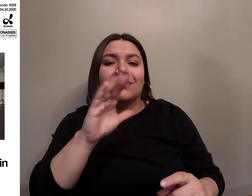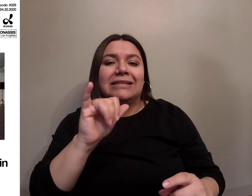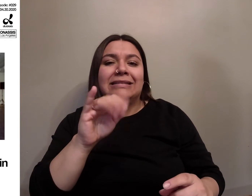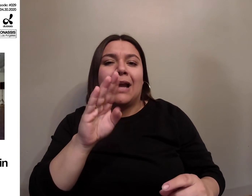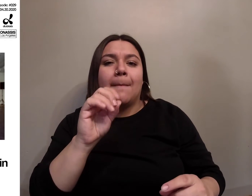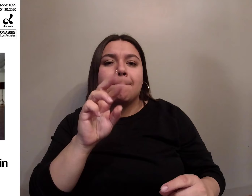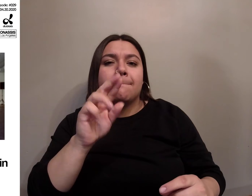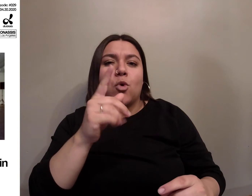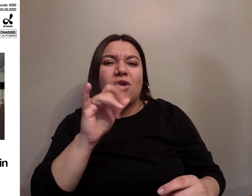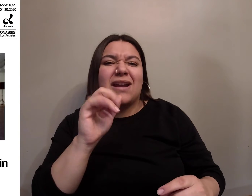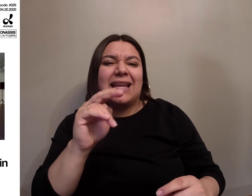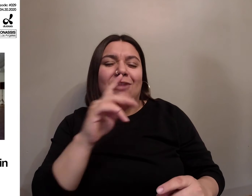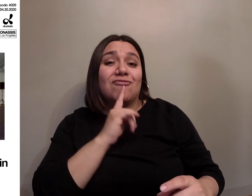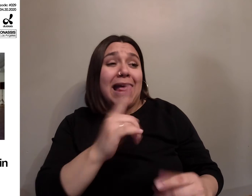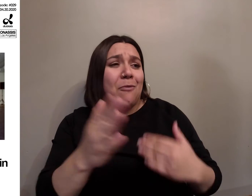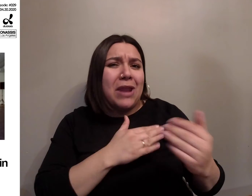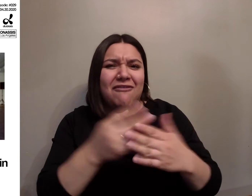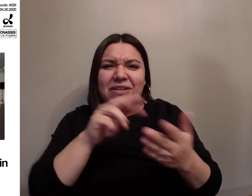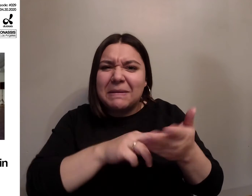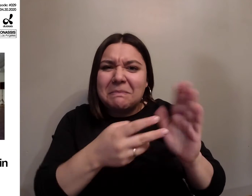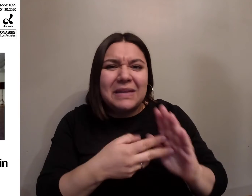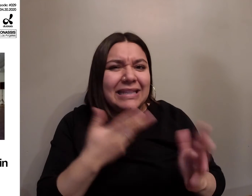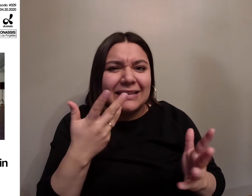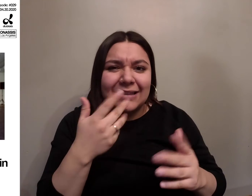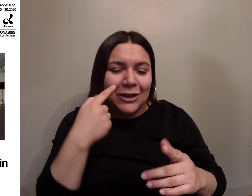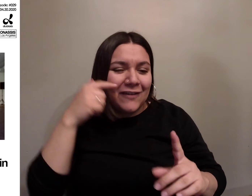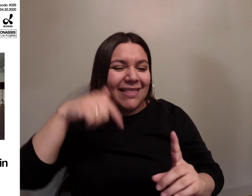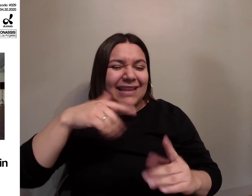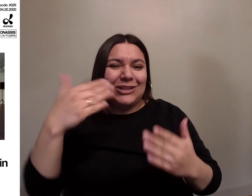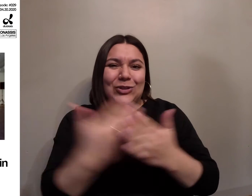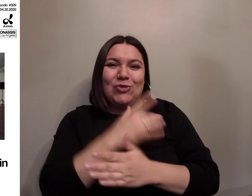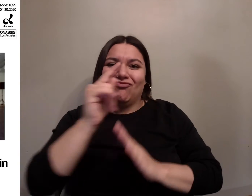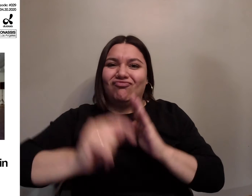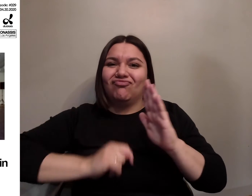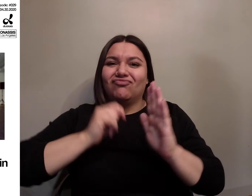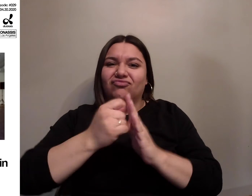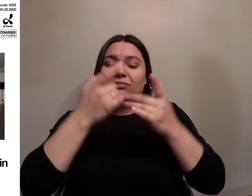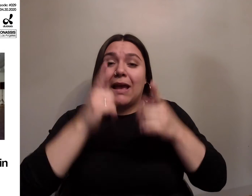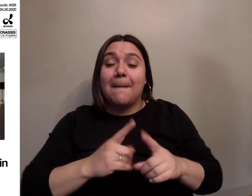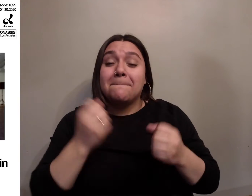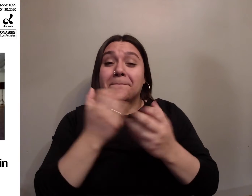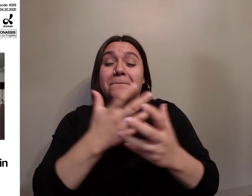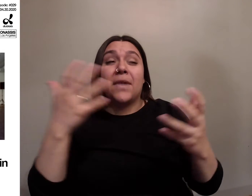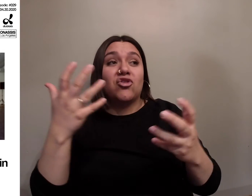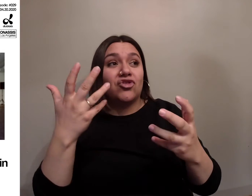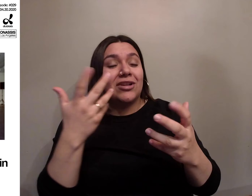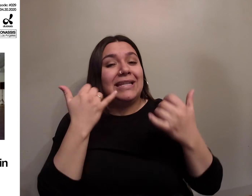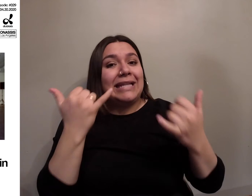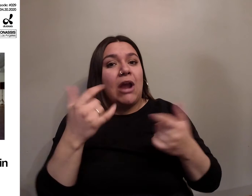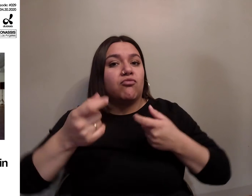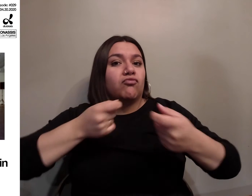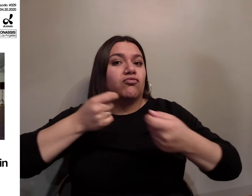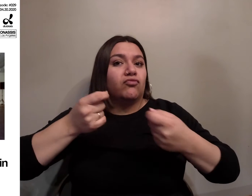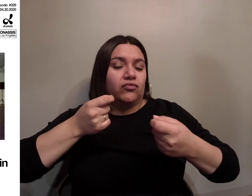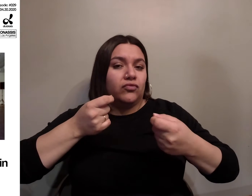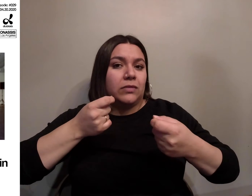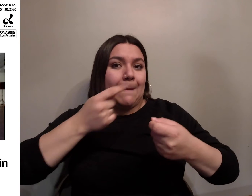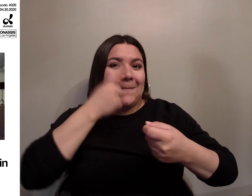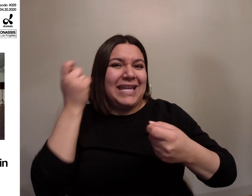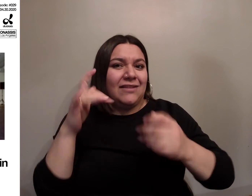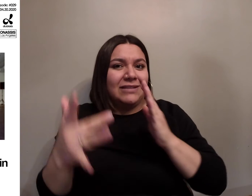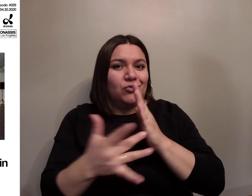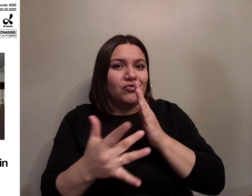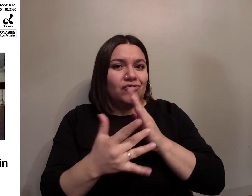Right. I mean, this is an interesting moment to think about these things. I mean, my practice has shifted